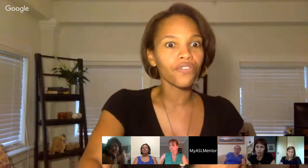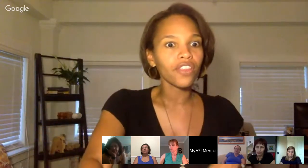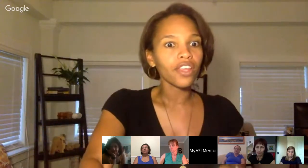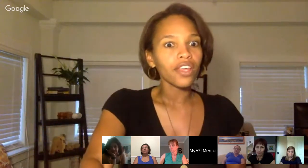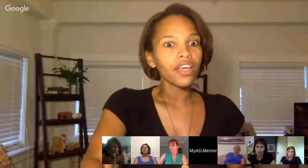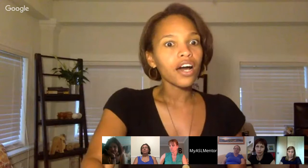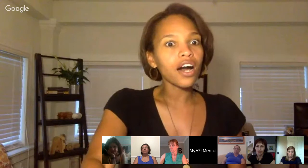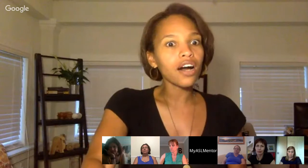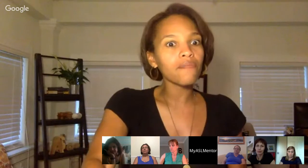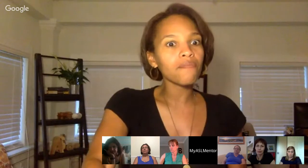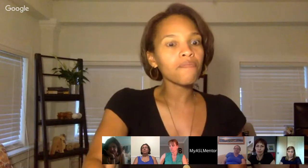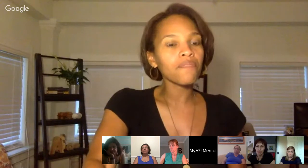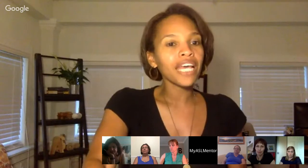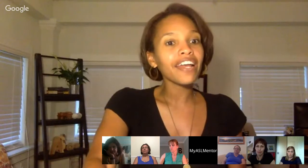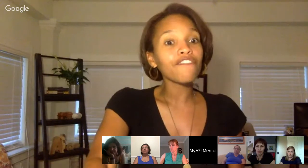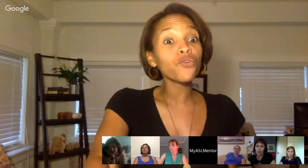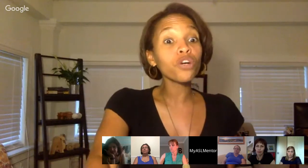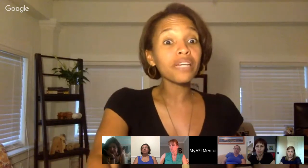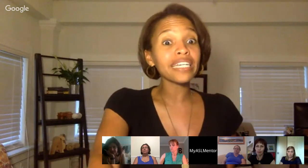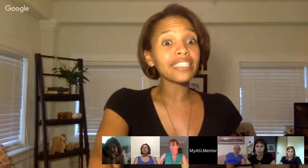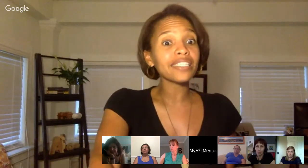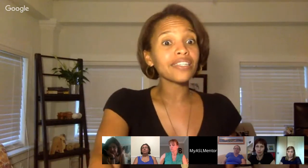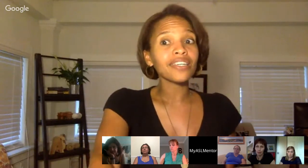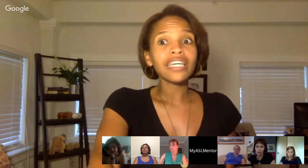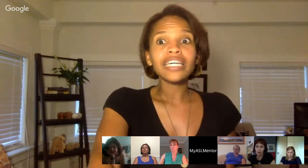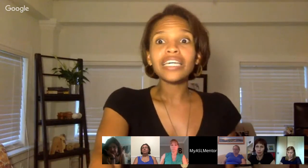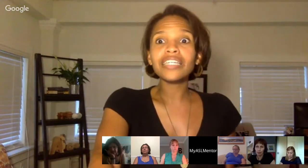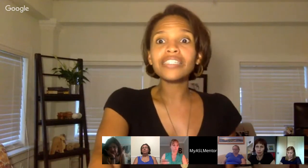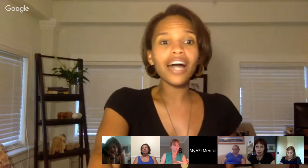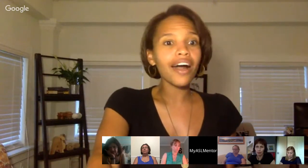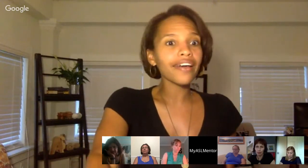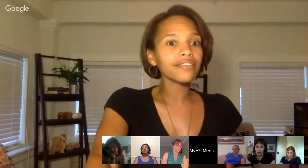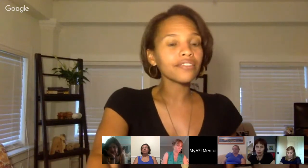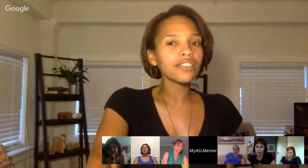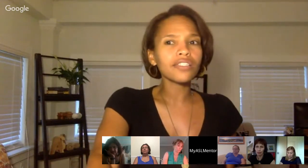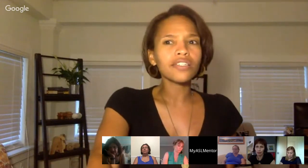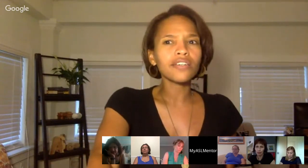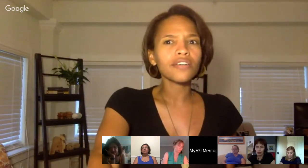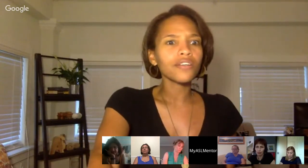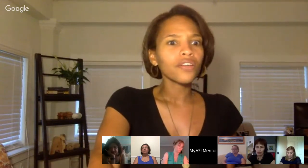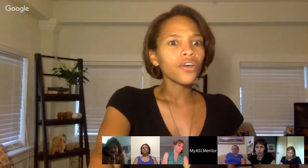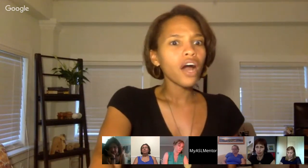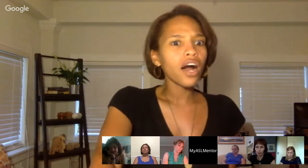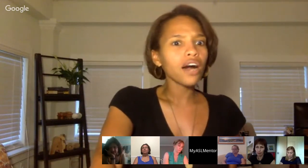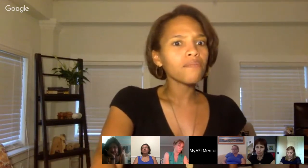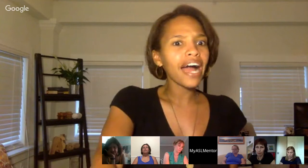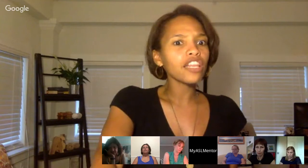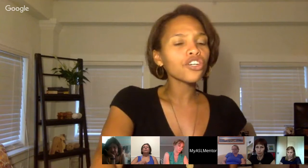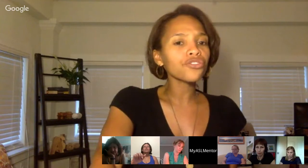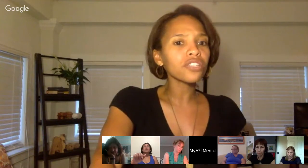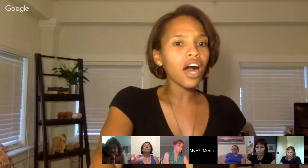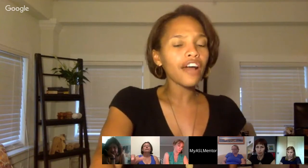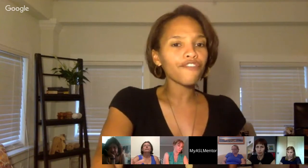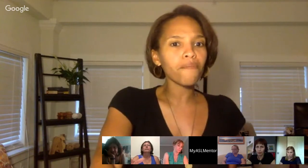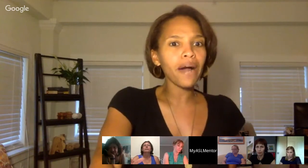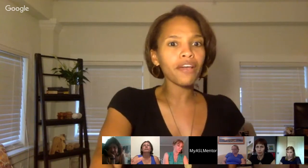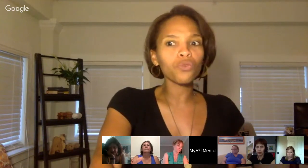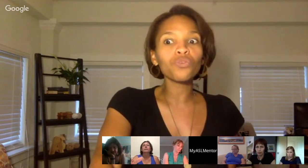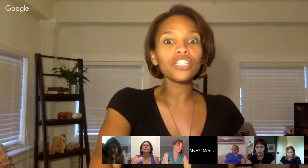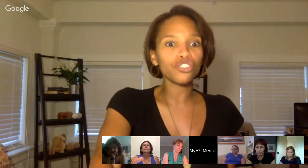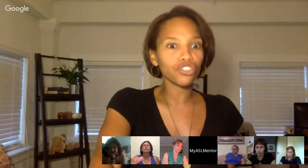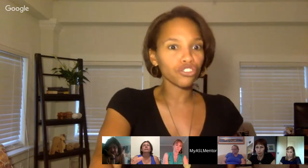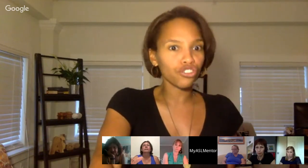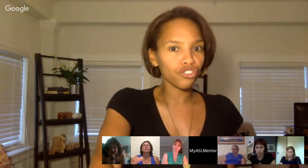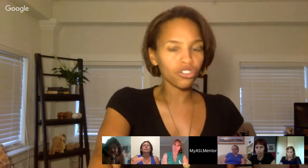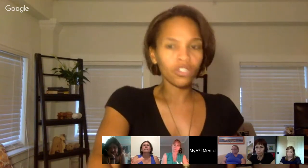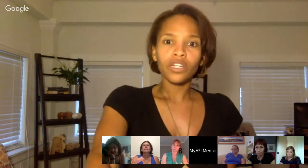her. And at 4 minutes, he signs, I learned a lot from